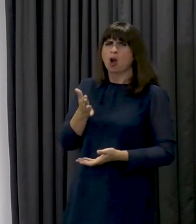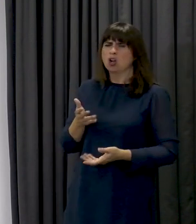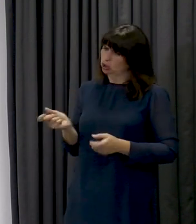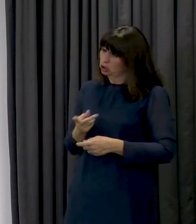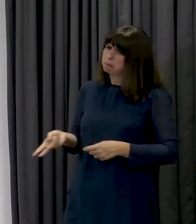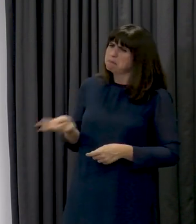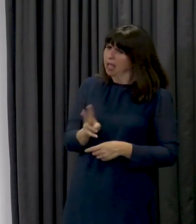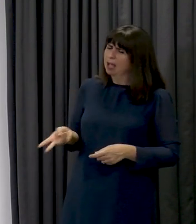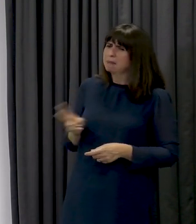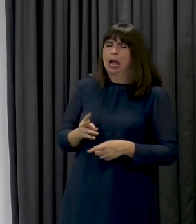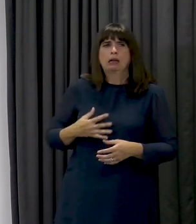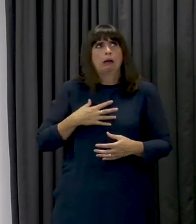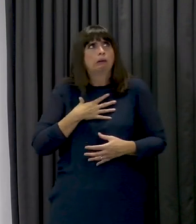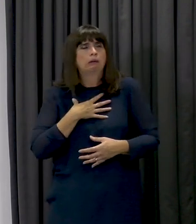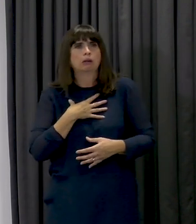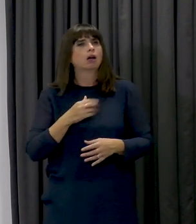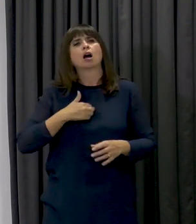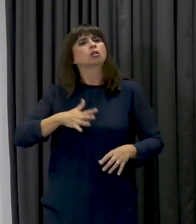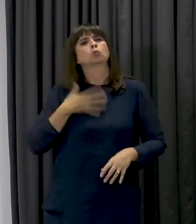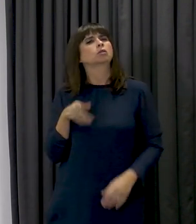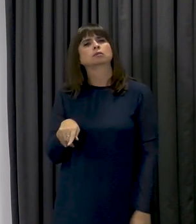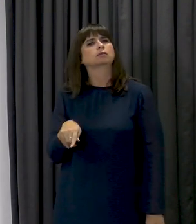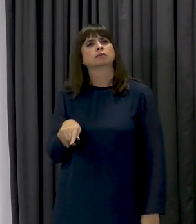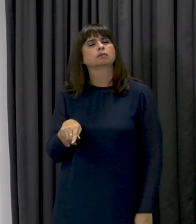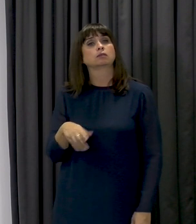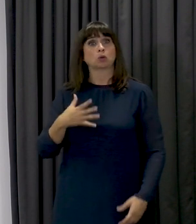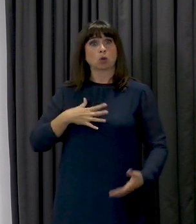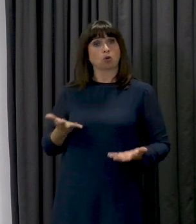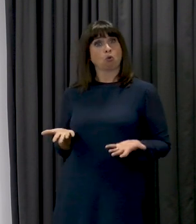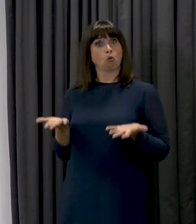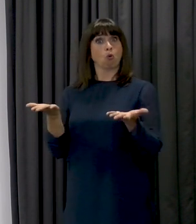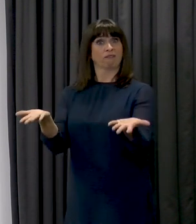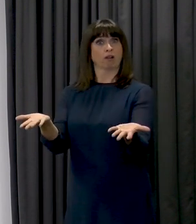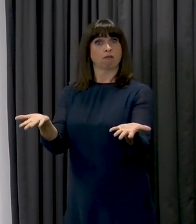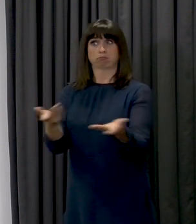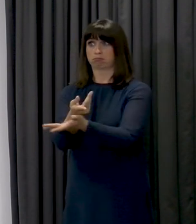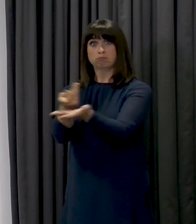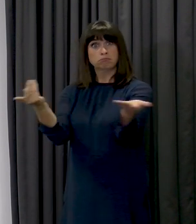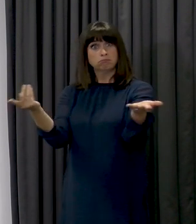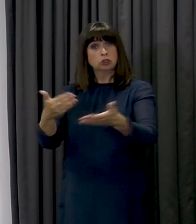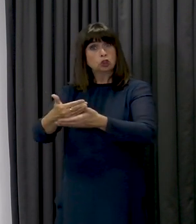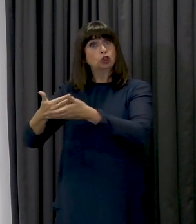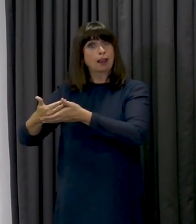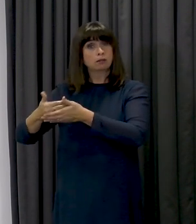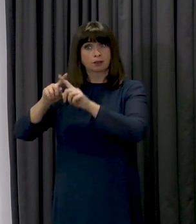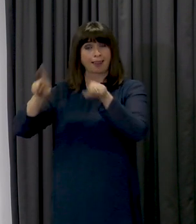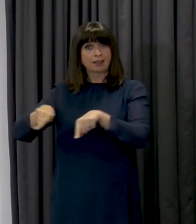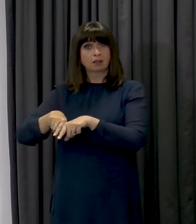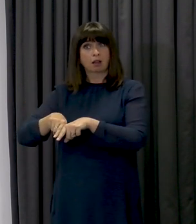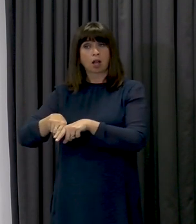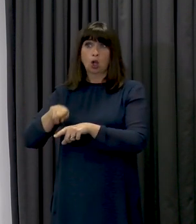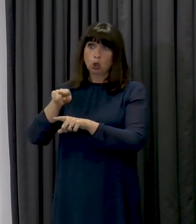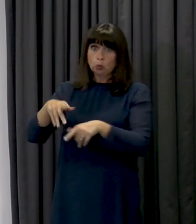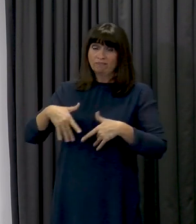shielding regime. That's not how we want it to be in Wales. We want to offer people the ability where they feel confident